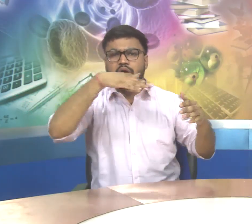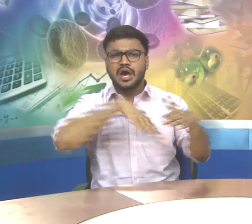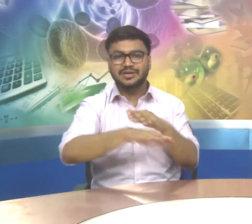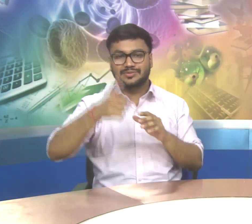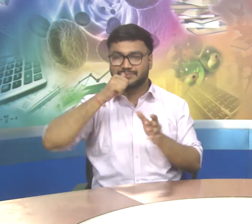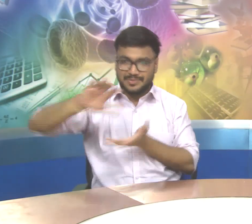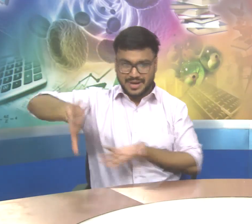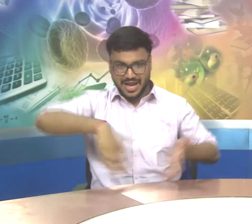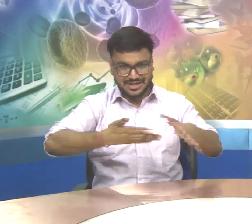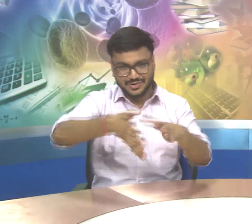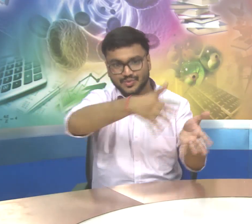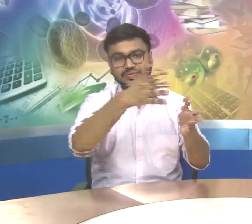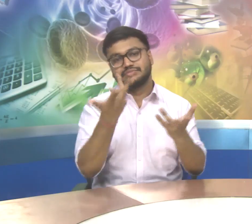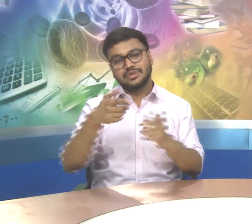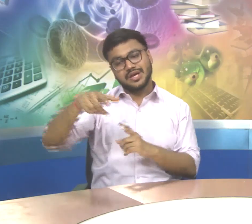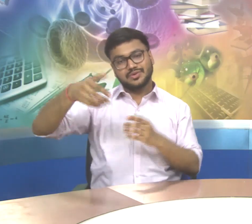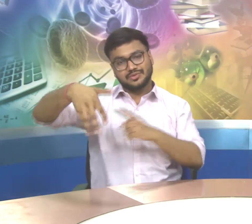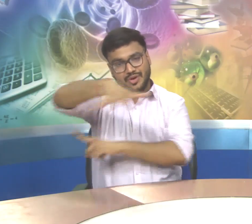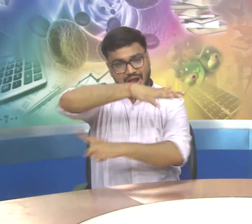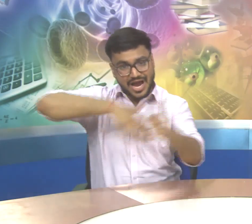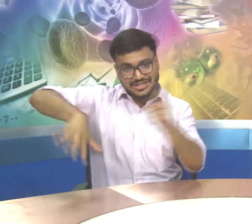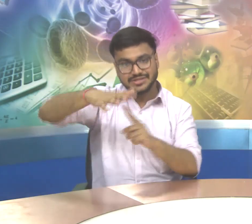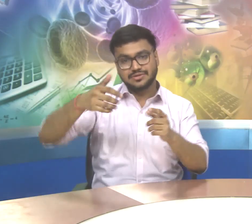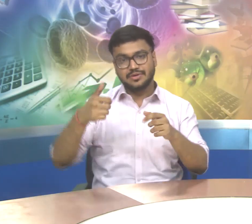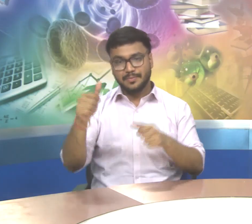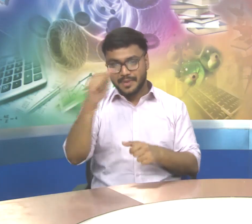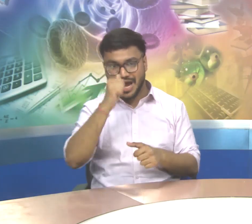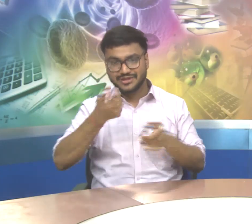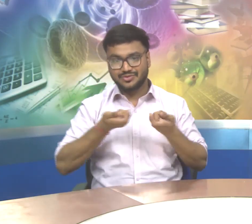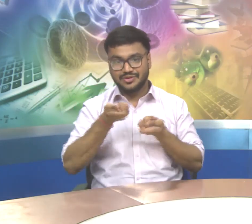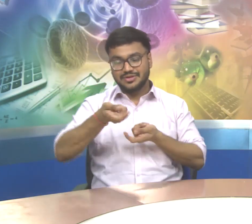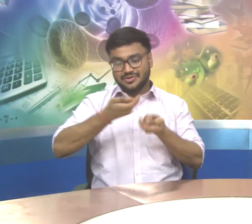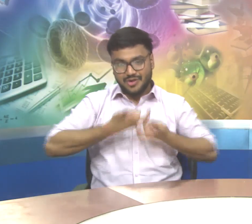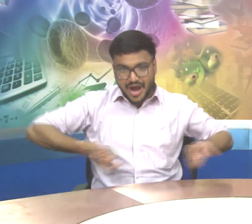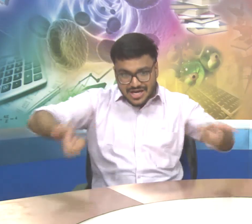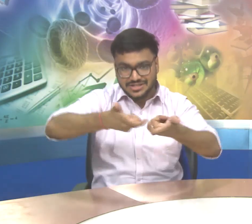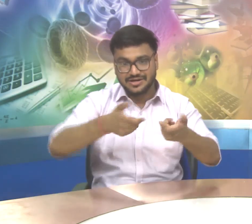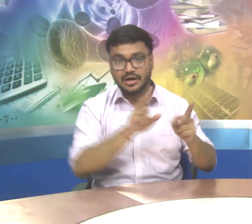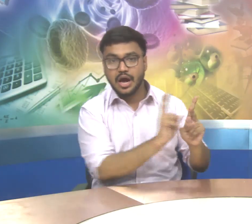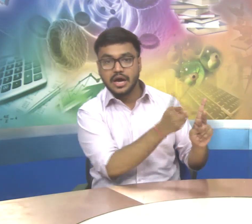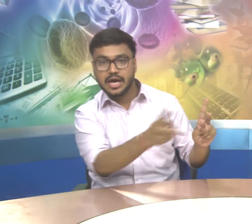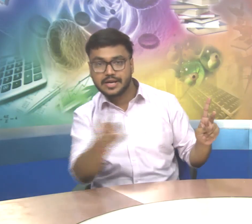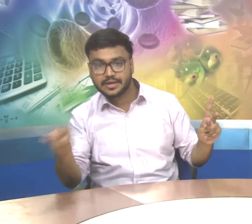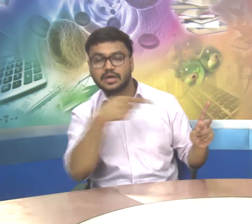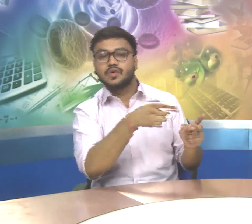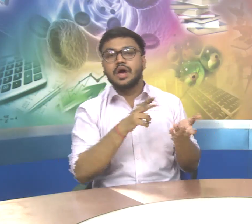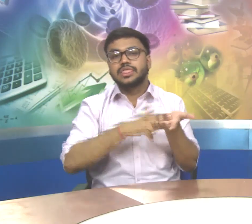and surface water bodies such as rivers, lakes, waterfalls and